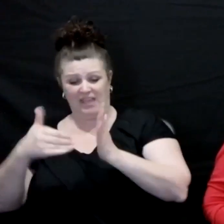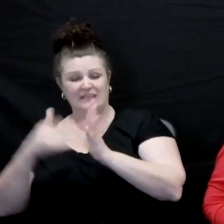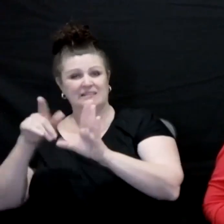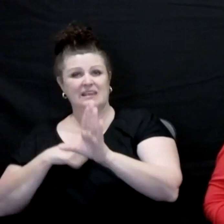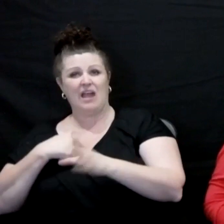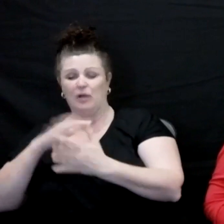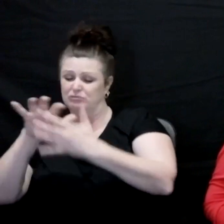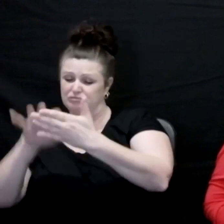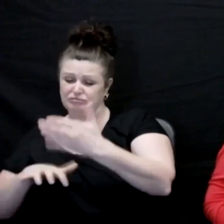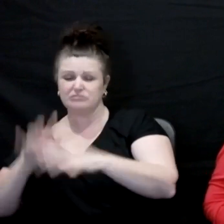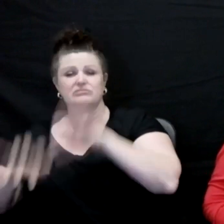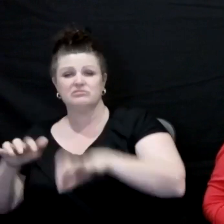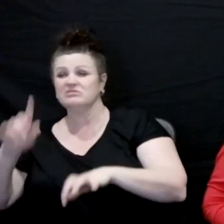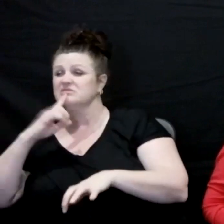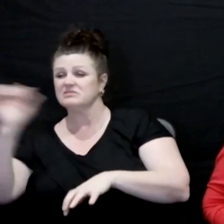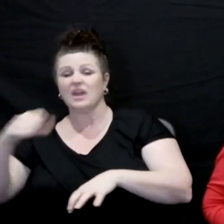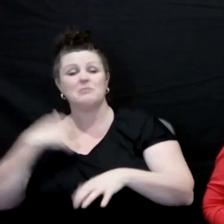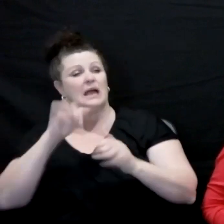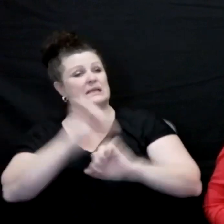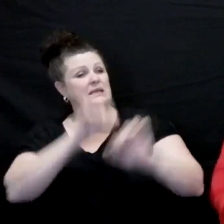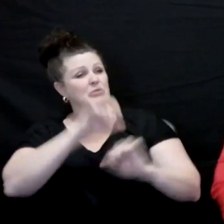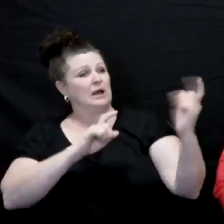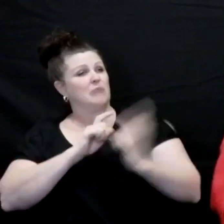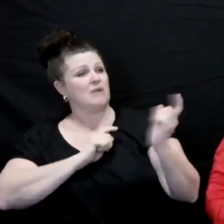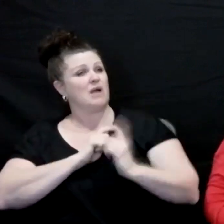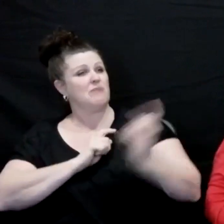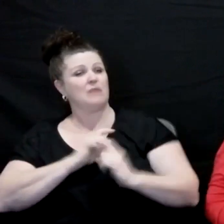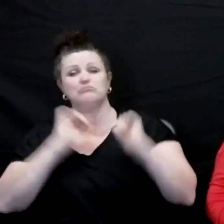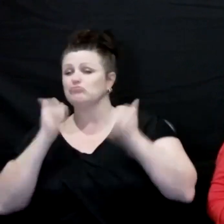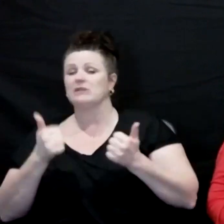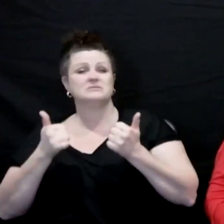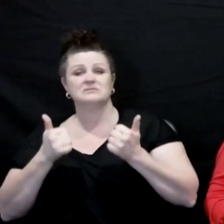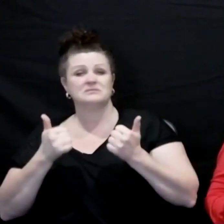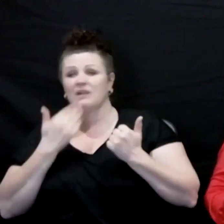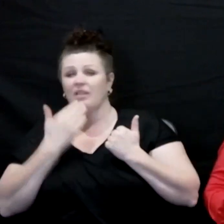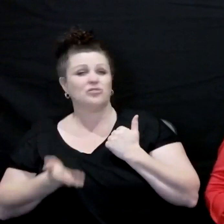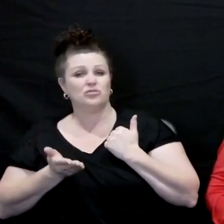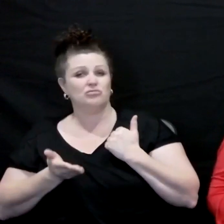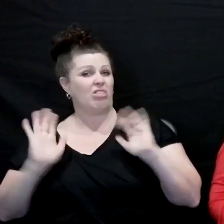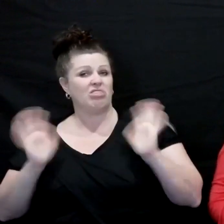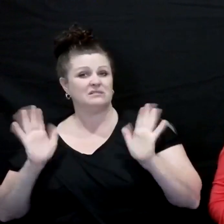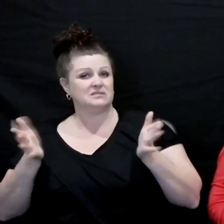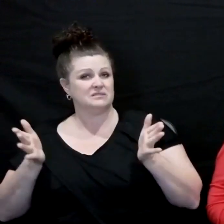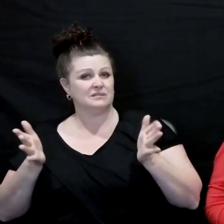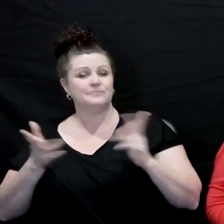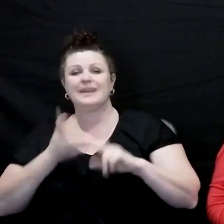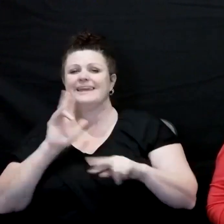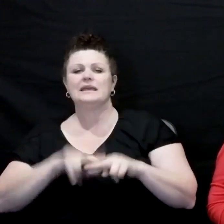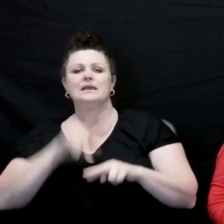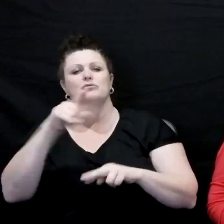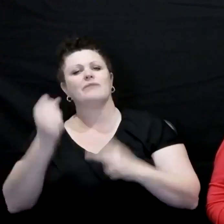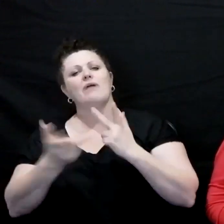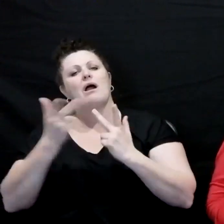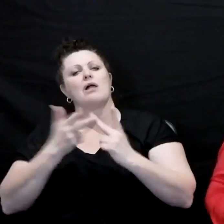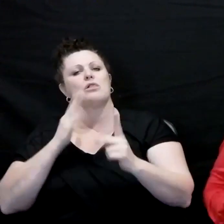kind of write up that, yes, my cleaner's been coming and she's doing great, thanks. If it is a goal of, you